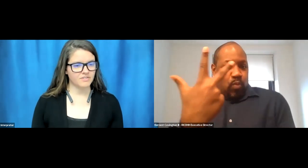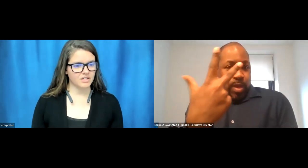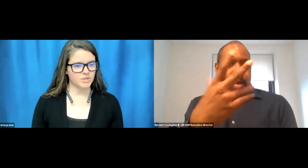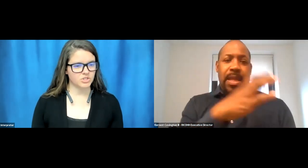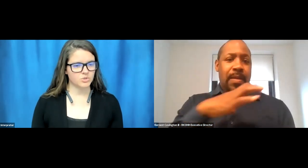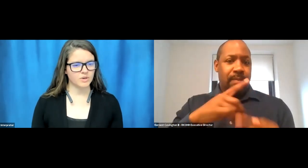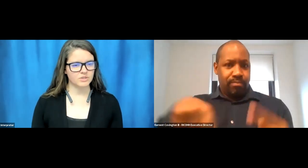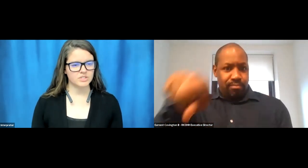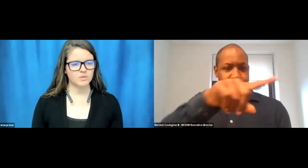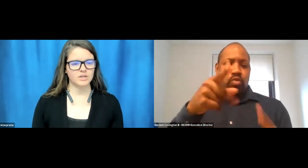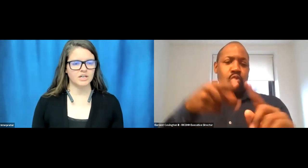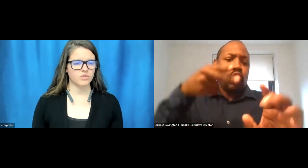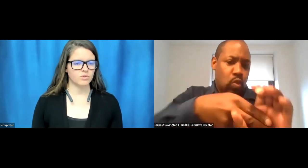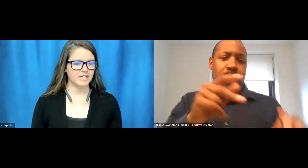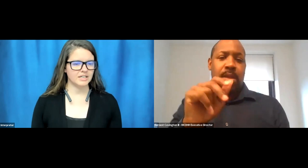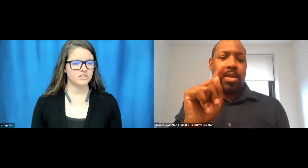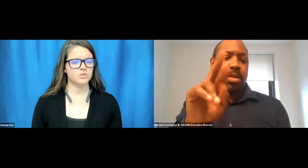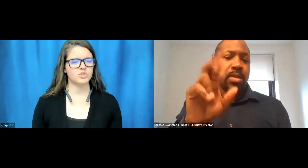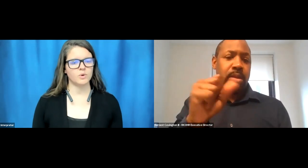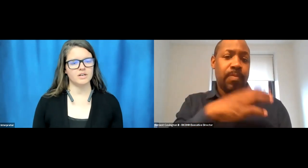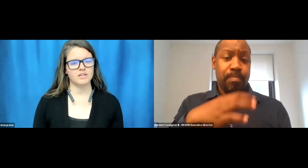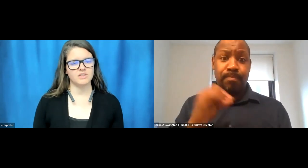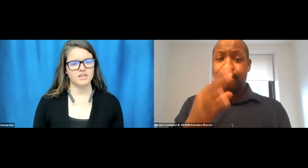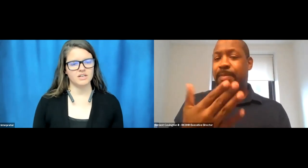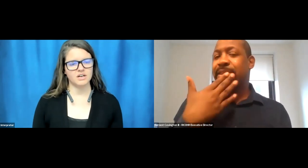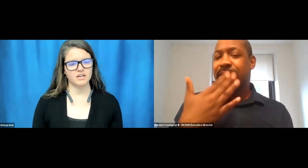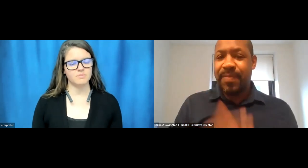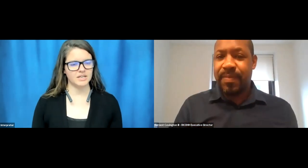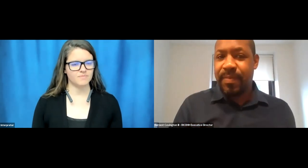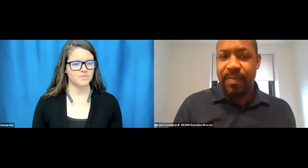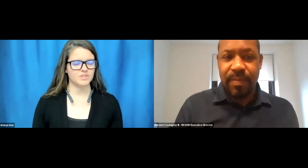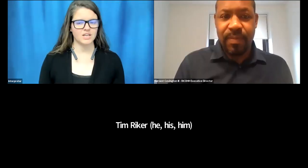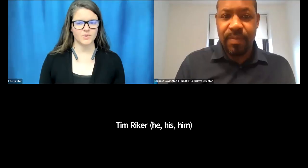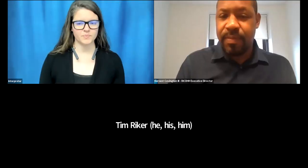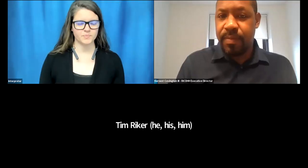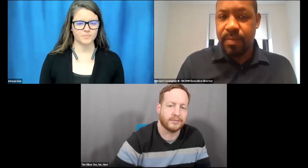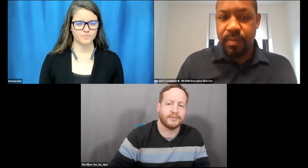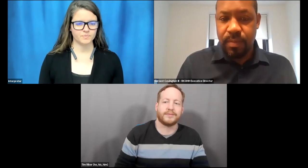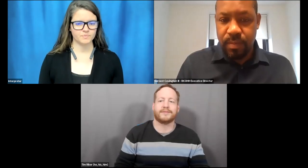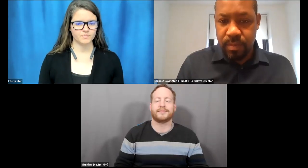the commissioners who are interested, we need three to join the committee. Thank you.